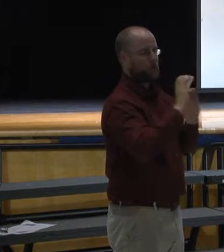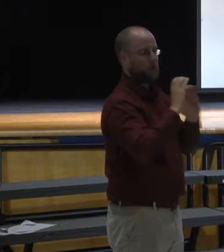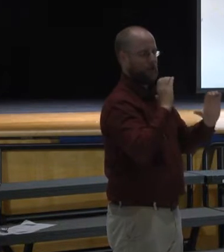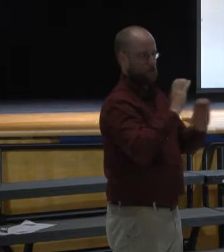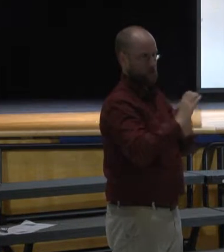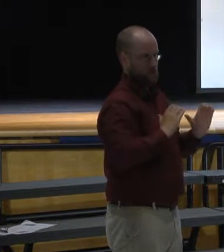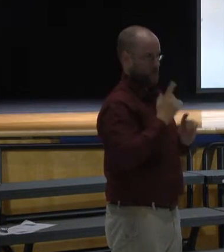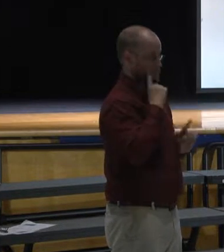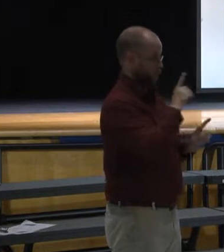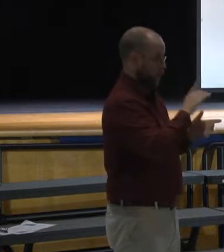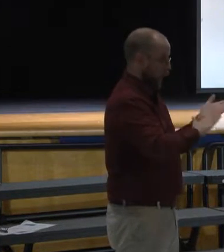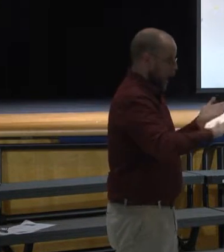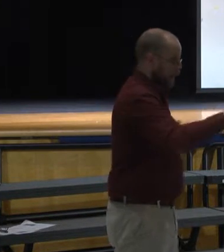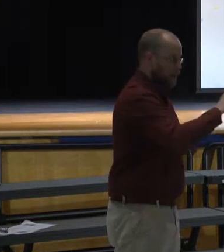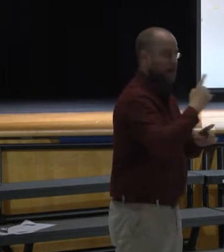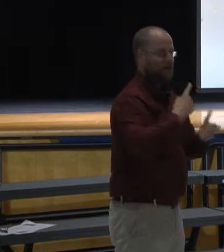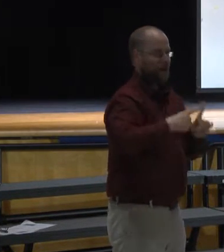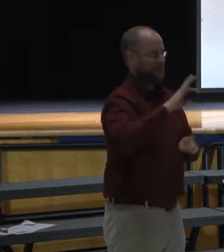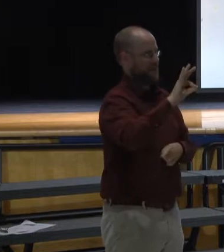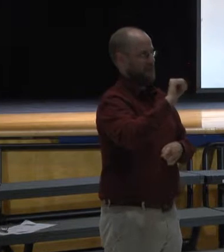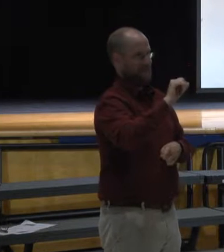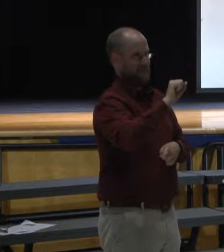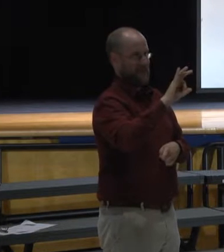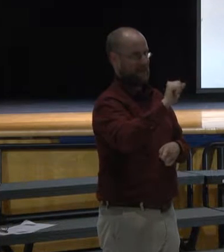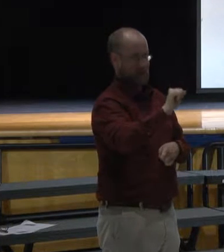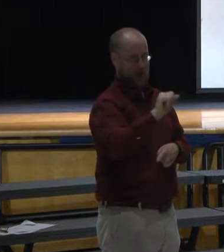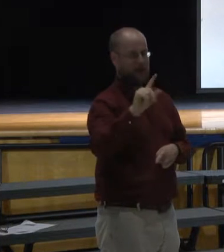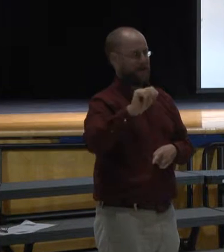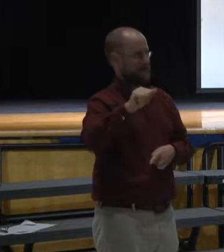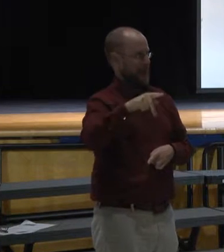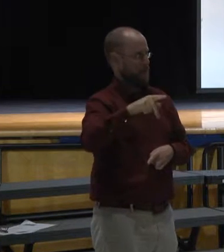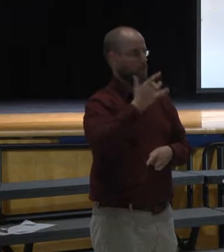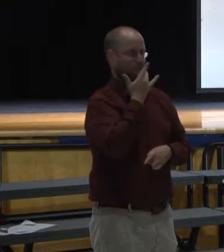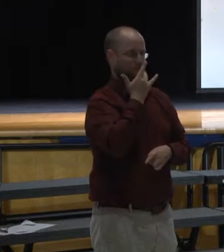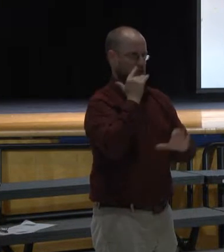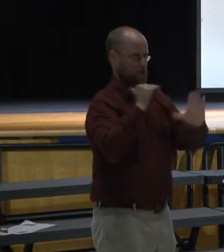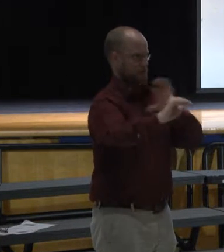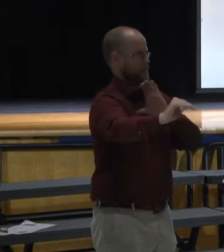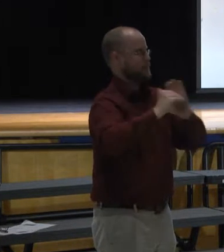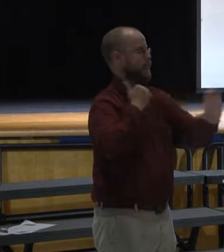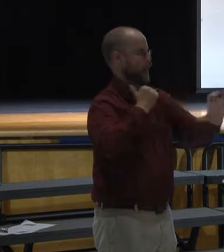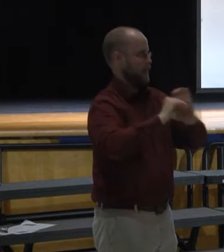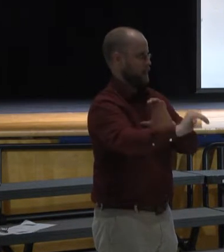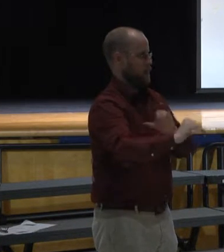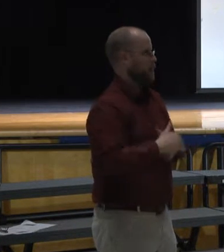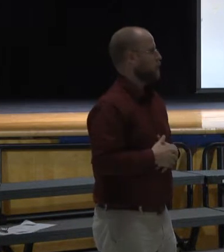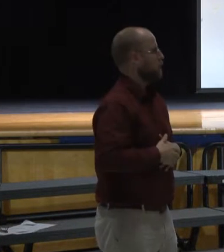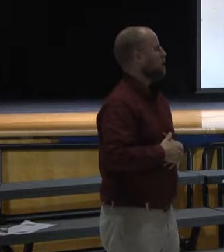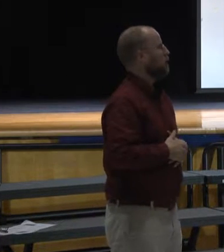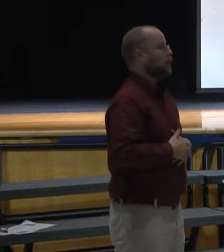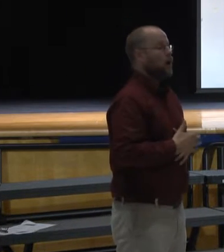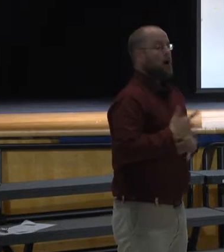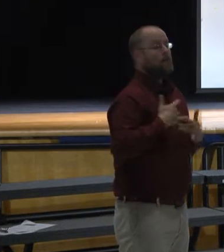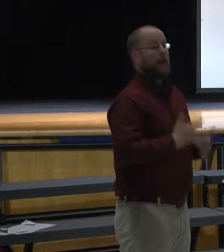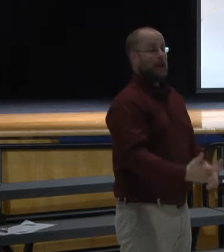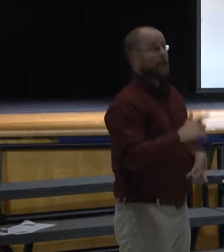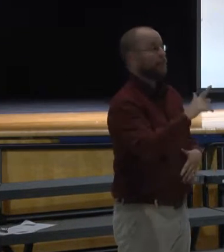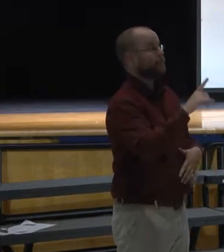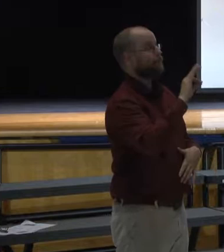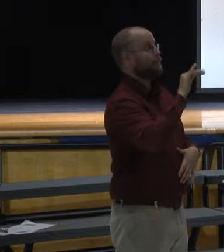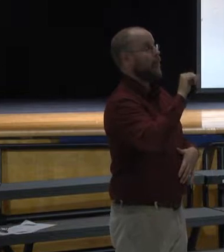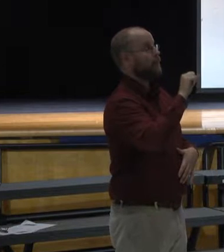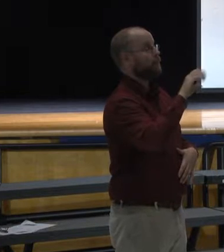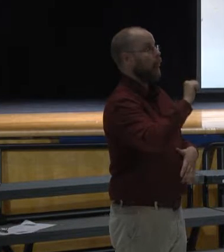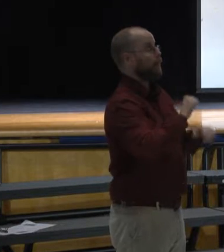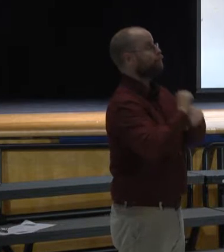TAP agencies. What happens a lot is you'll do the FAFSA, the parent will get the email, student will get the email, student gets